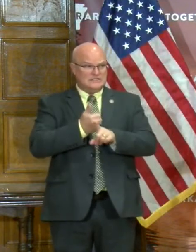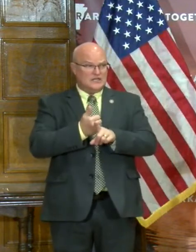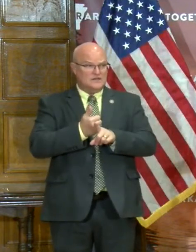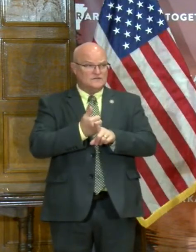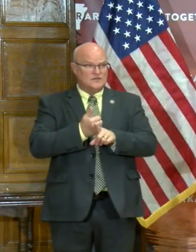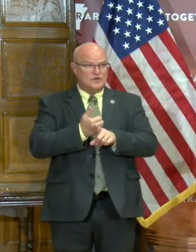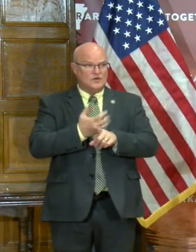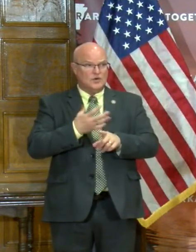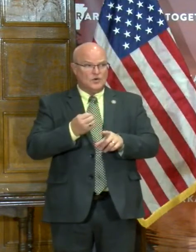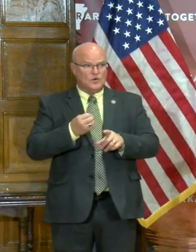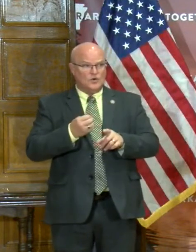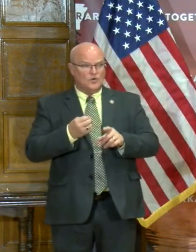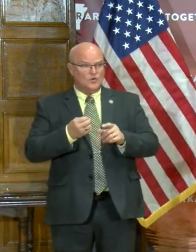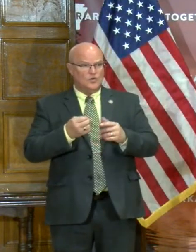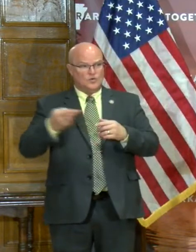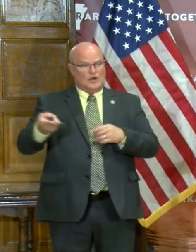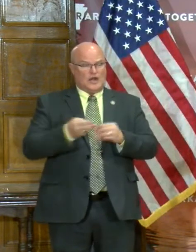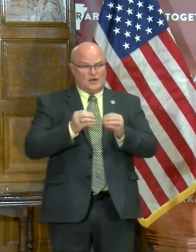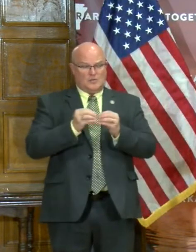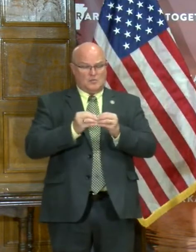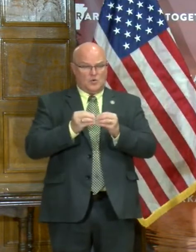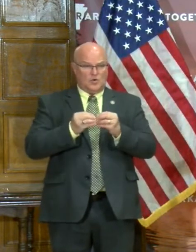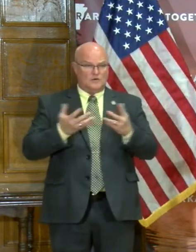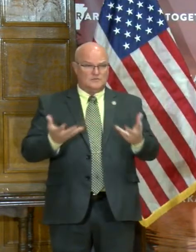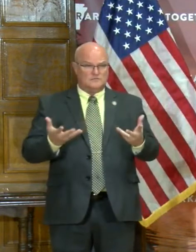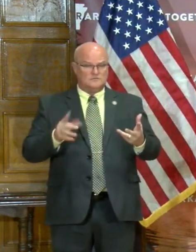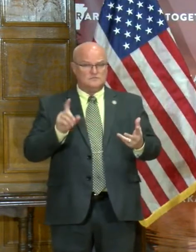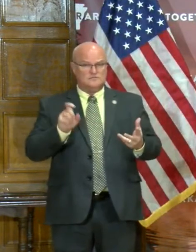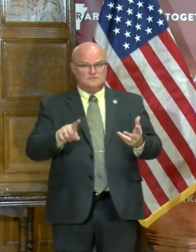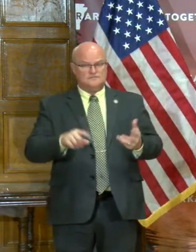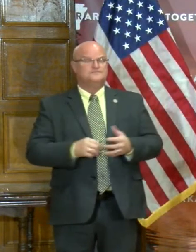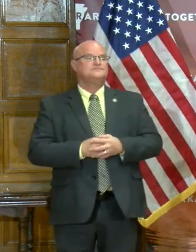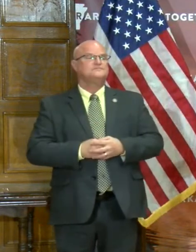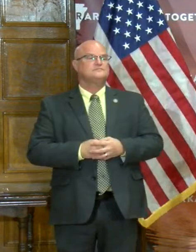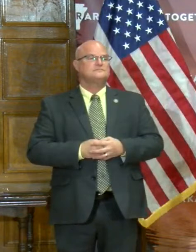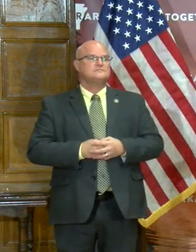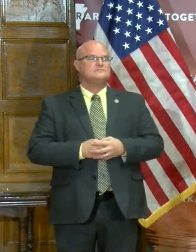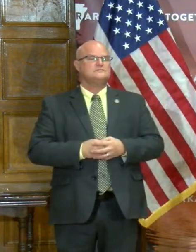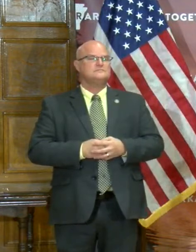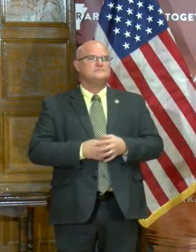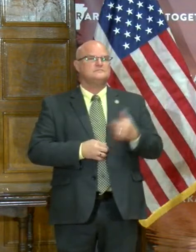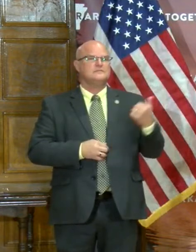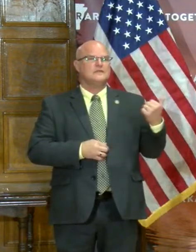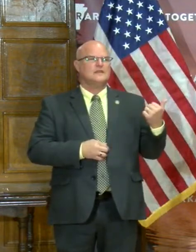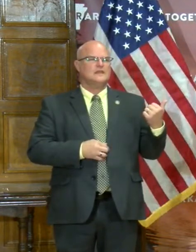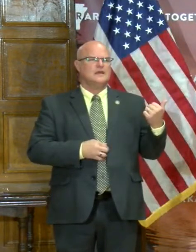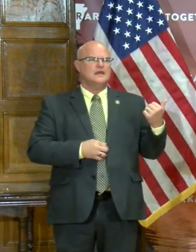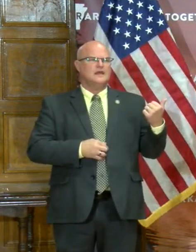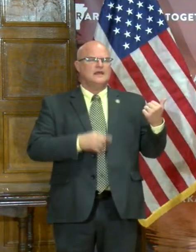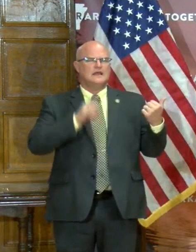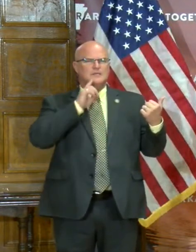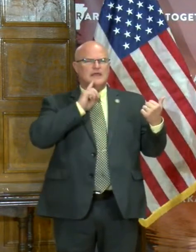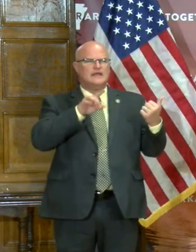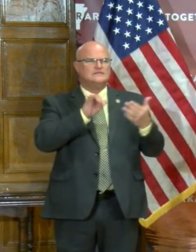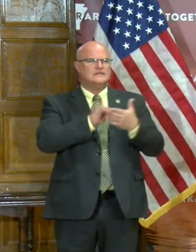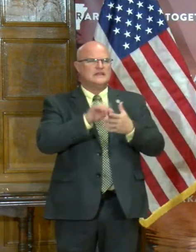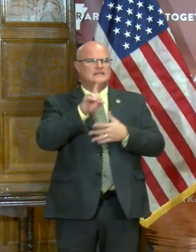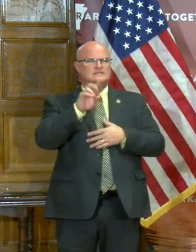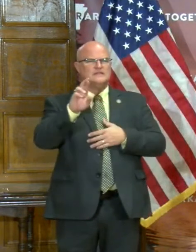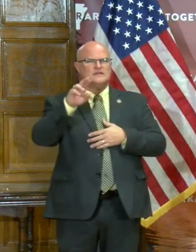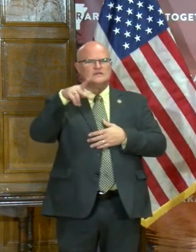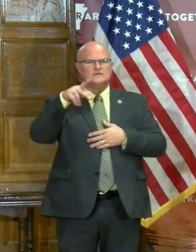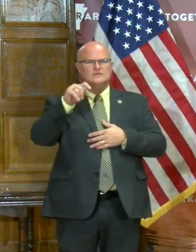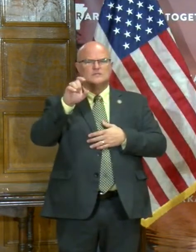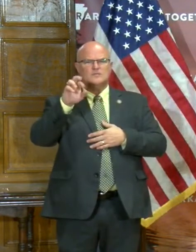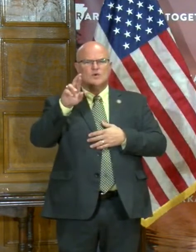considered just adding, hiring more contact tracers? Let me answer that, and Dr. Porter might,